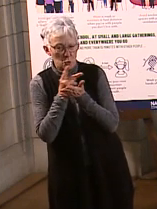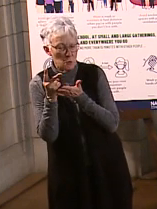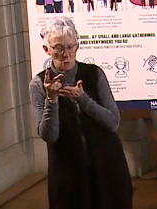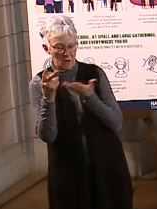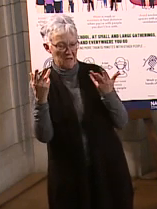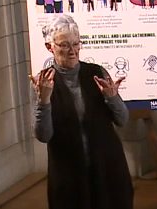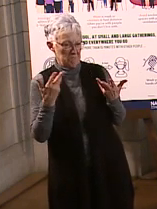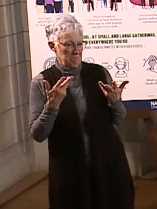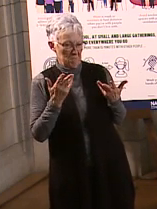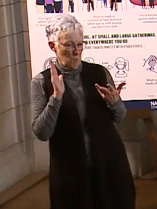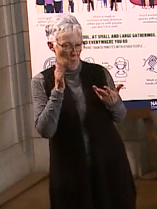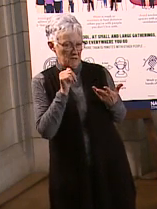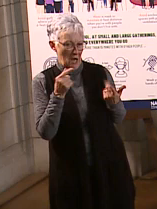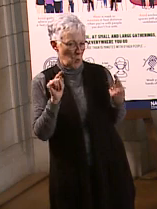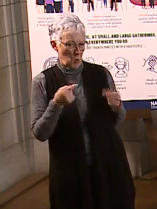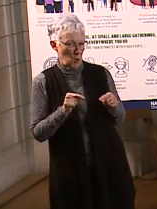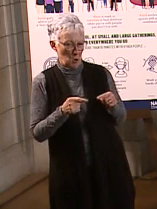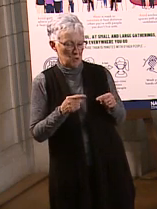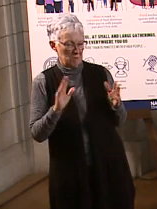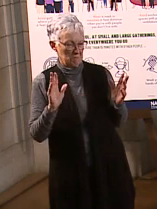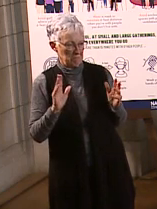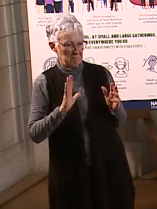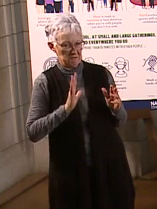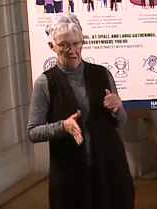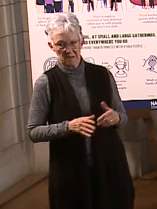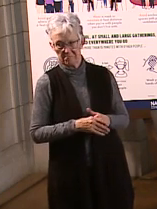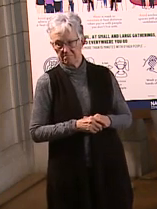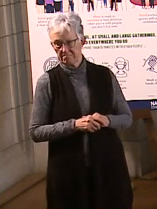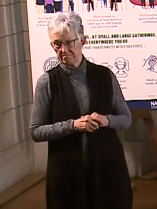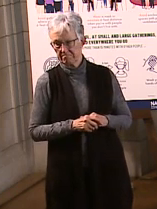couple more questions. Couple more questions.